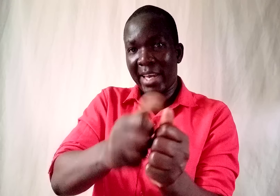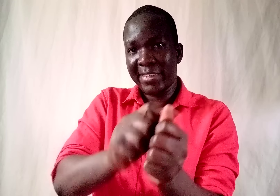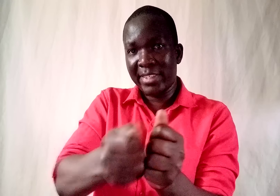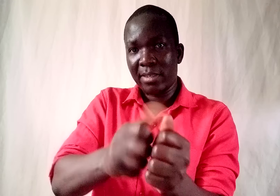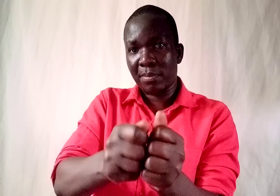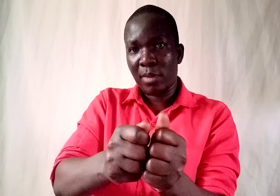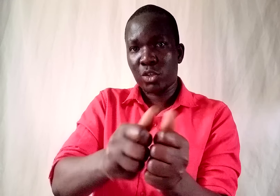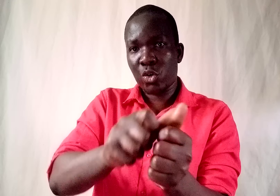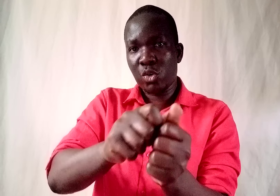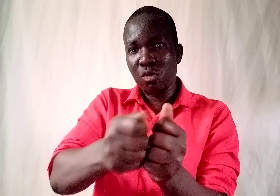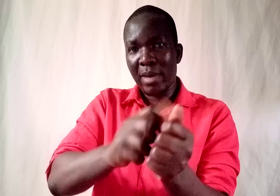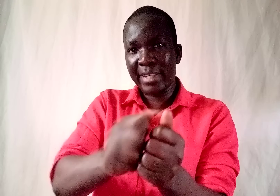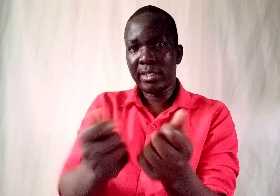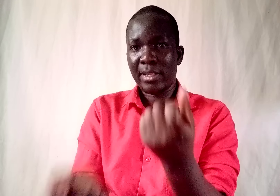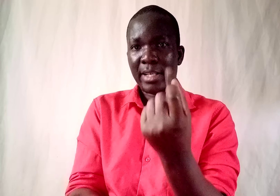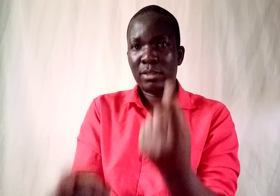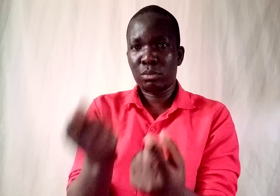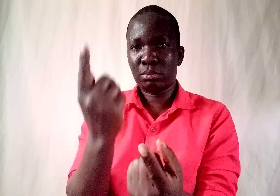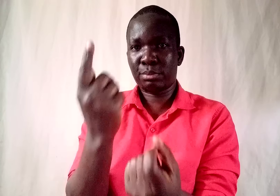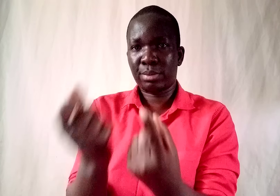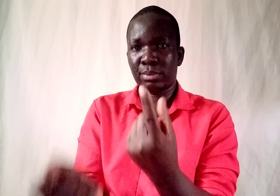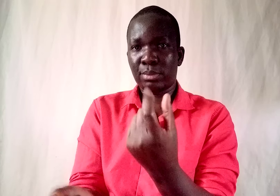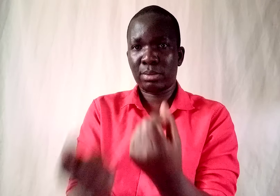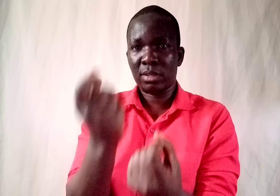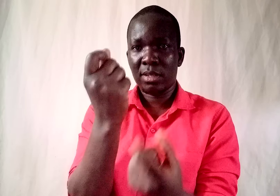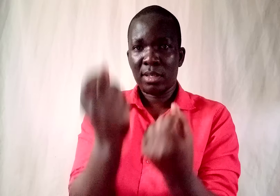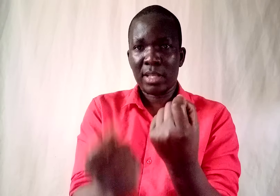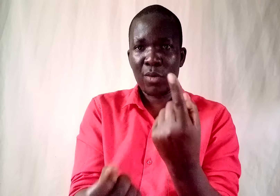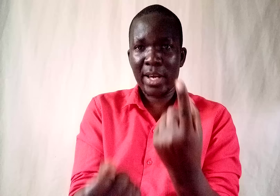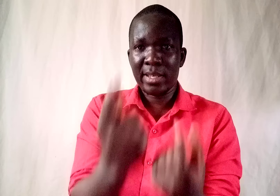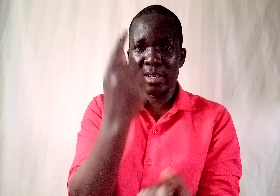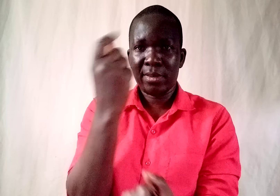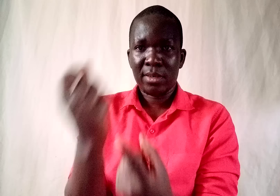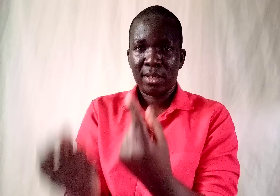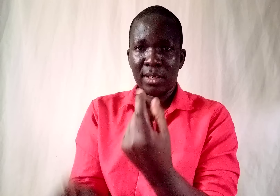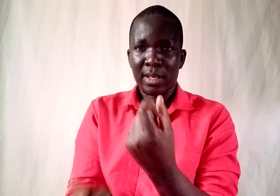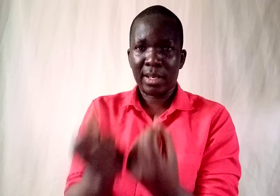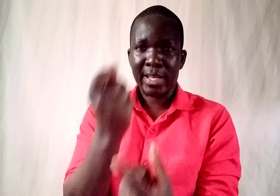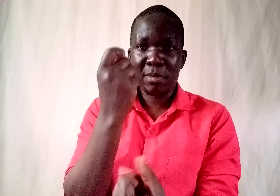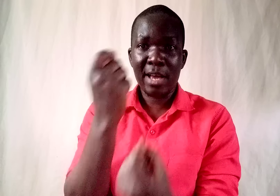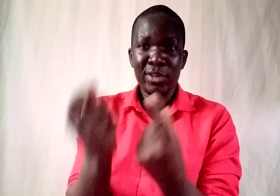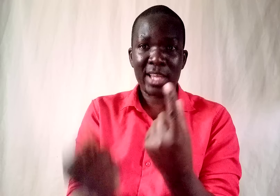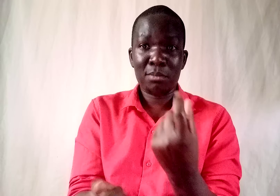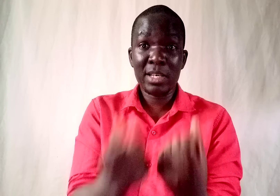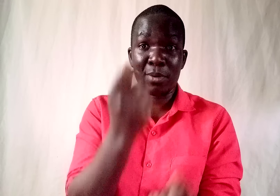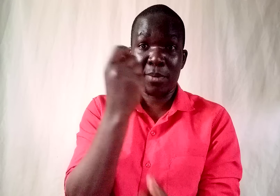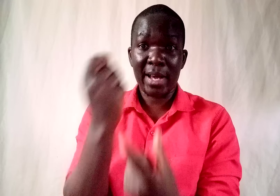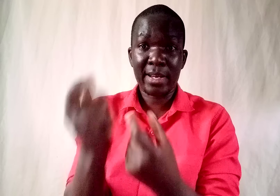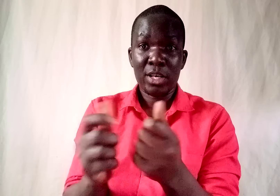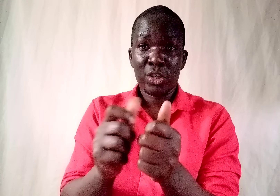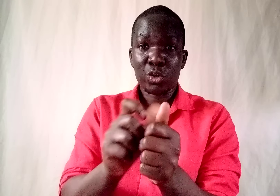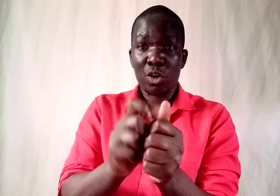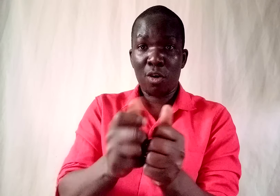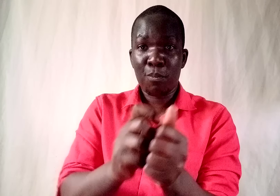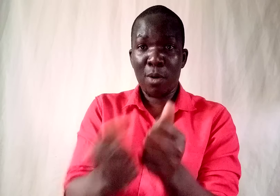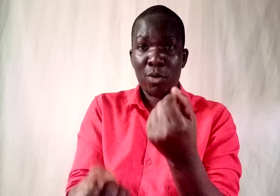maize. So you do maize, then the way they behave when they are being prepared. So popcorn,